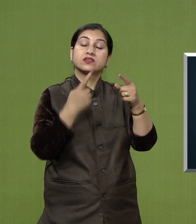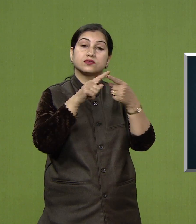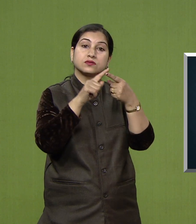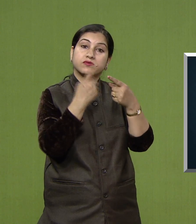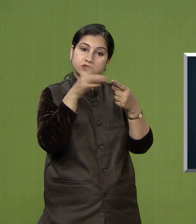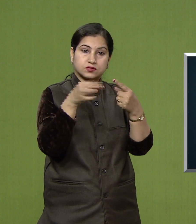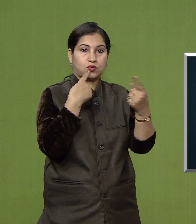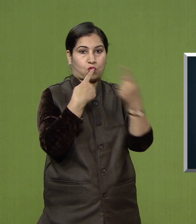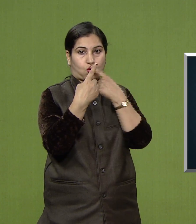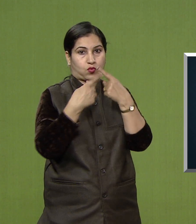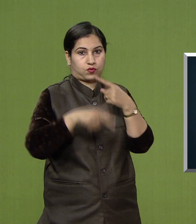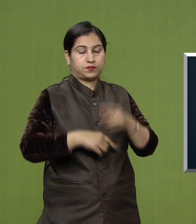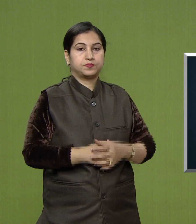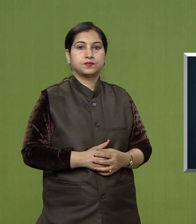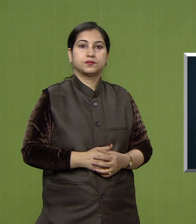First we will take sponging.